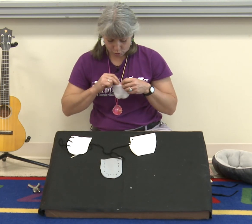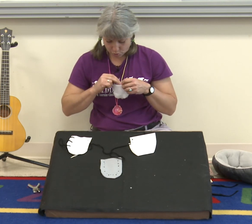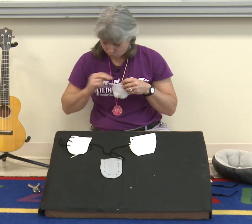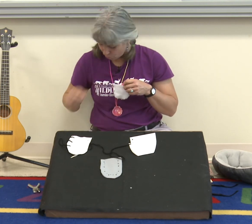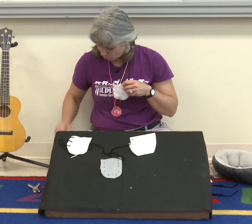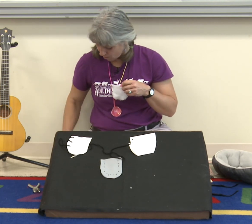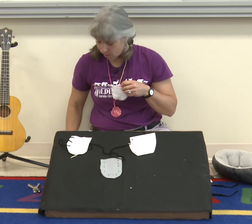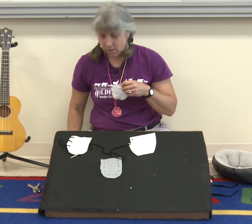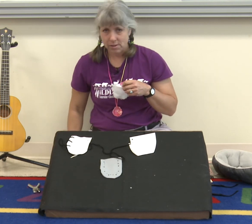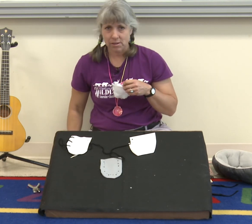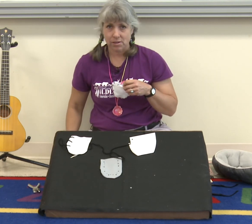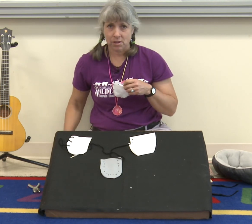2,